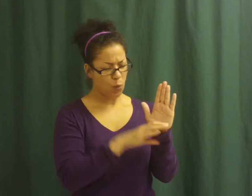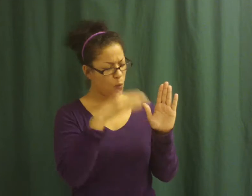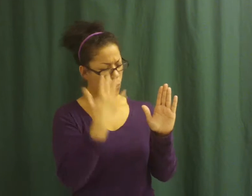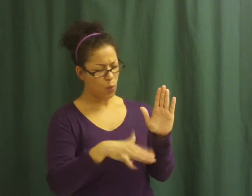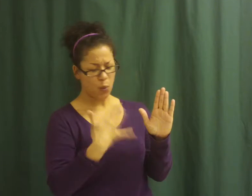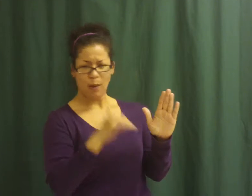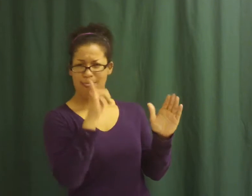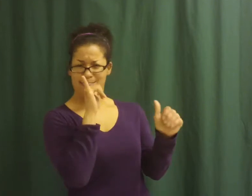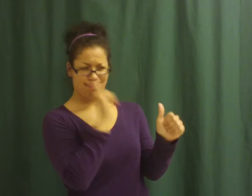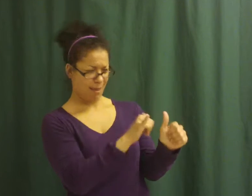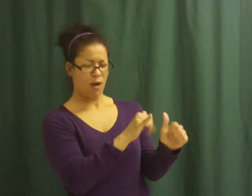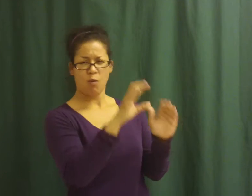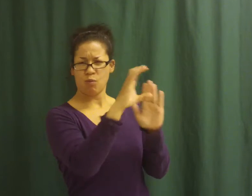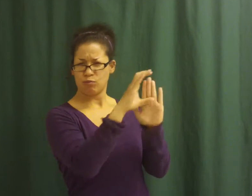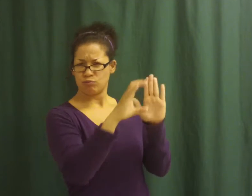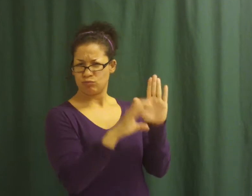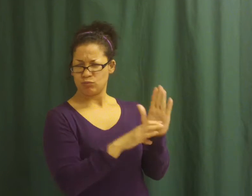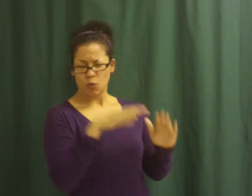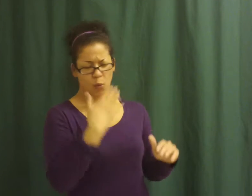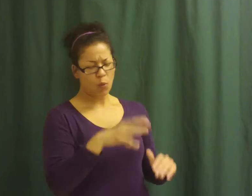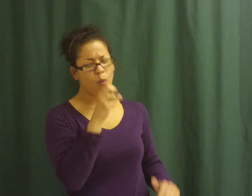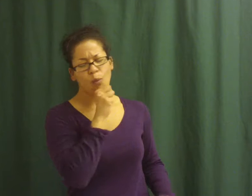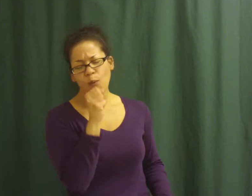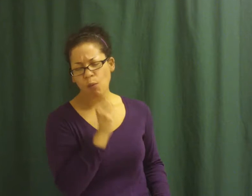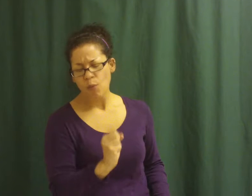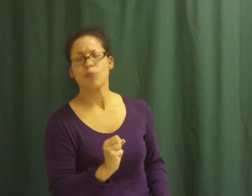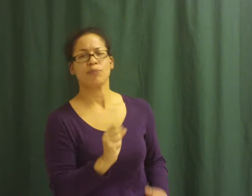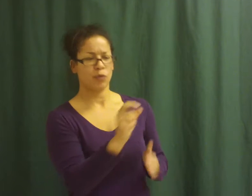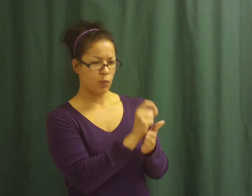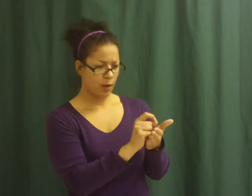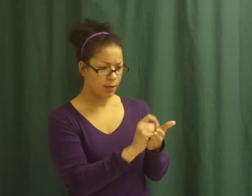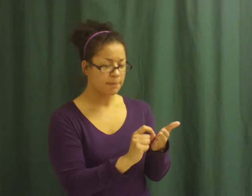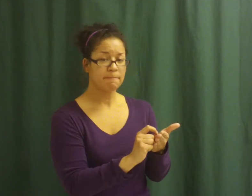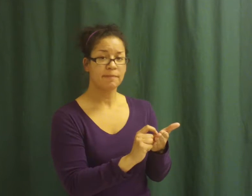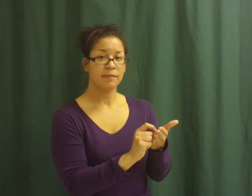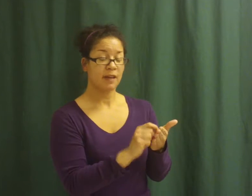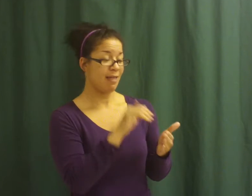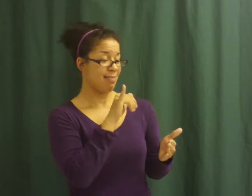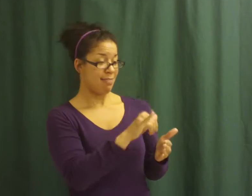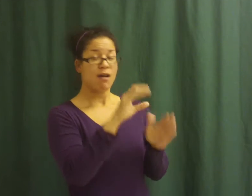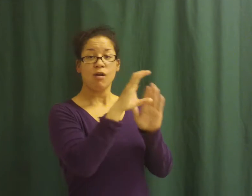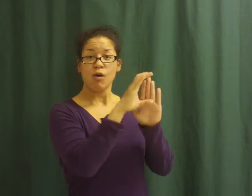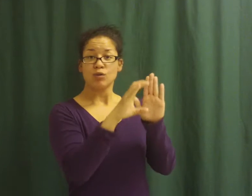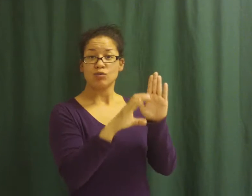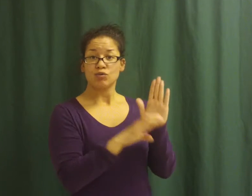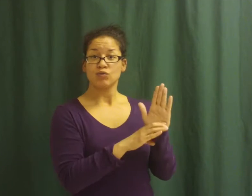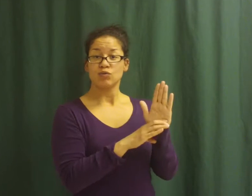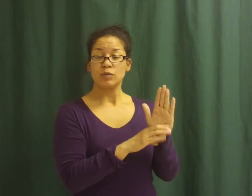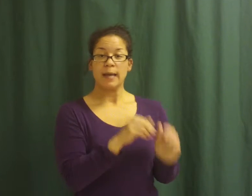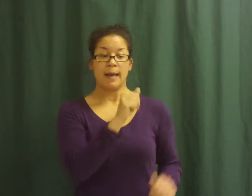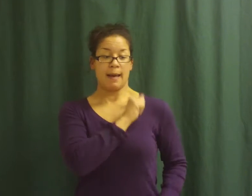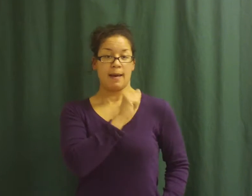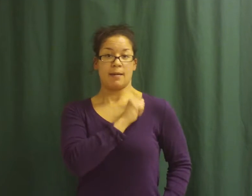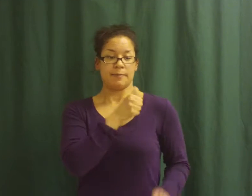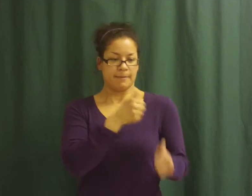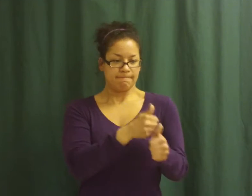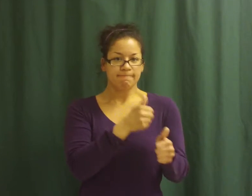In that Constitution, Adams advanced two powerful arguments for